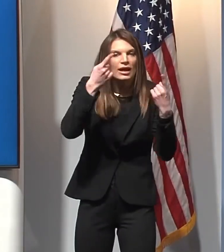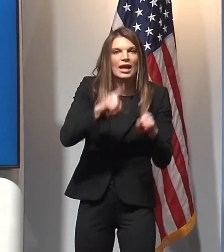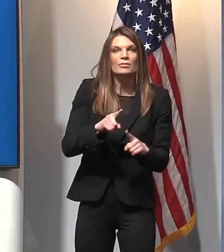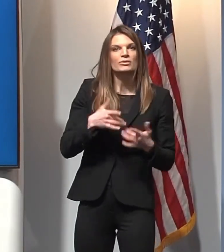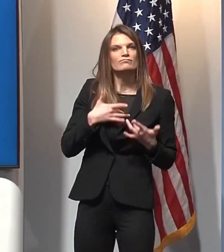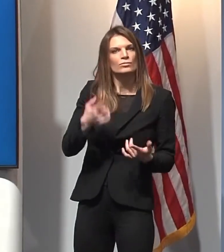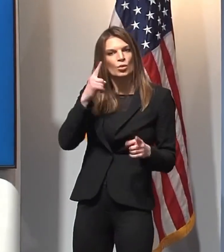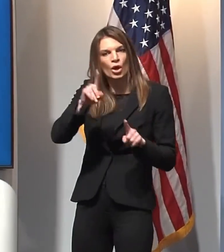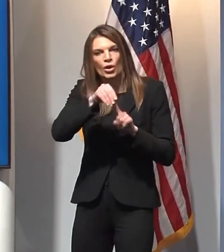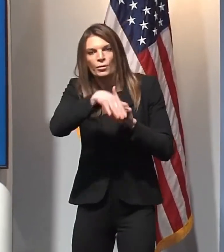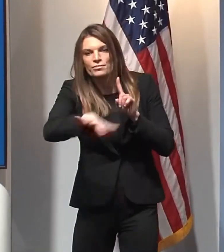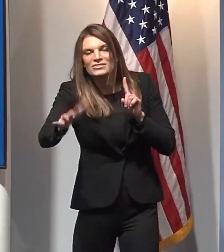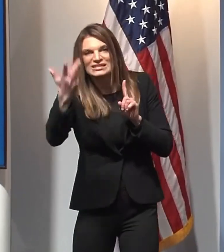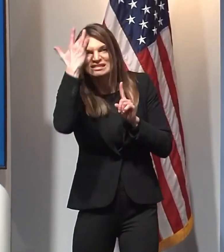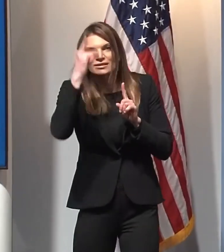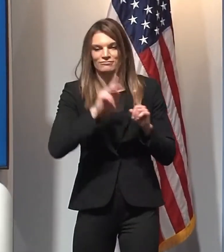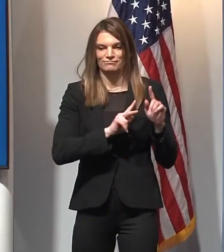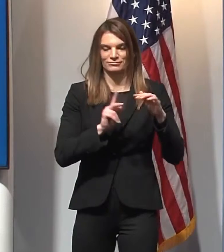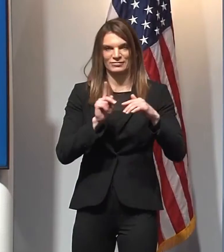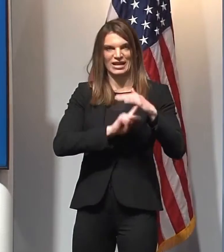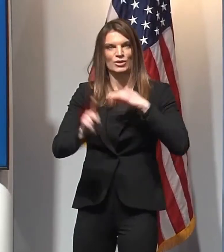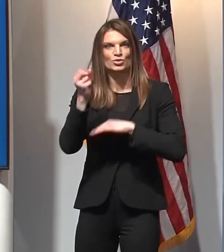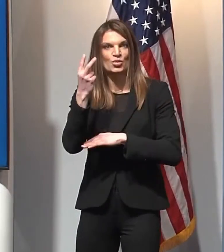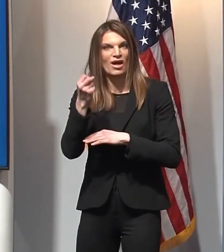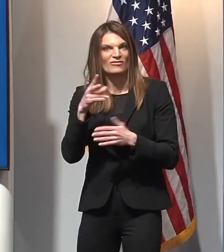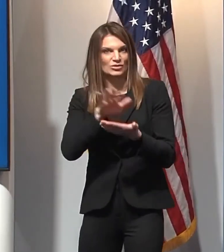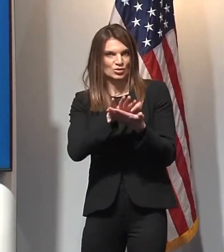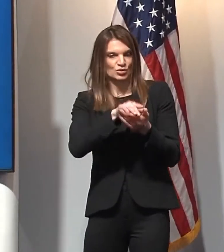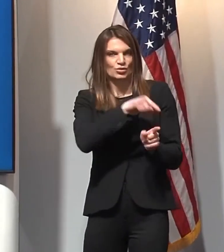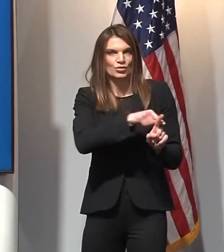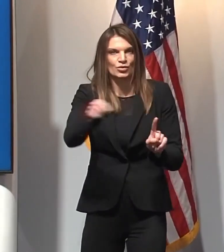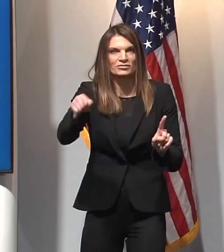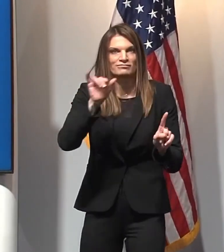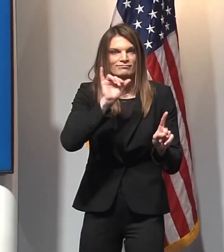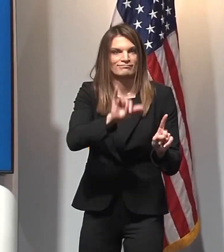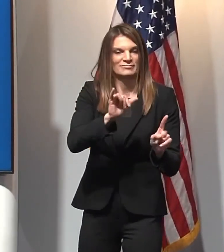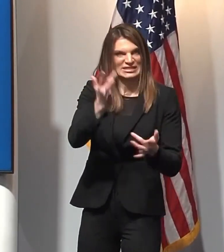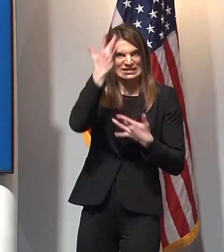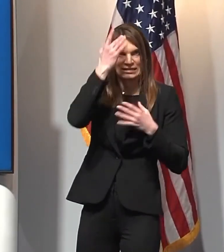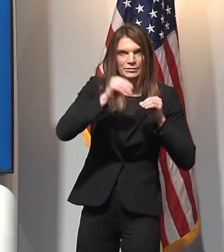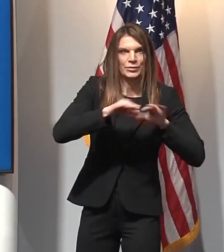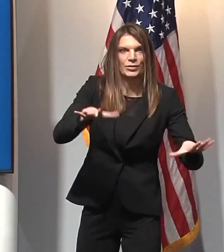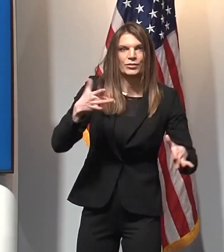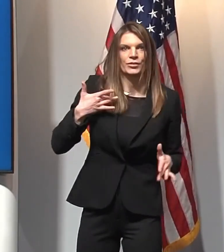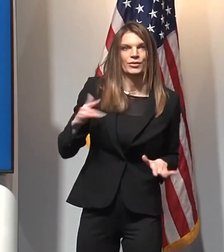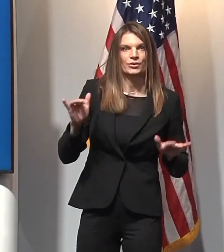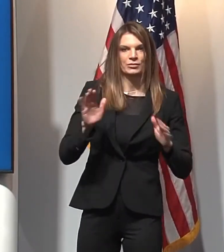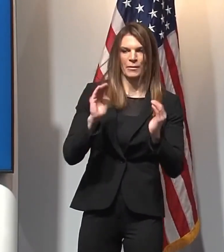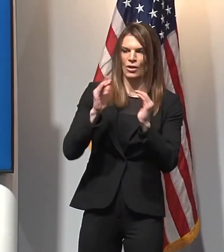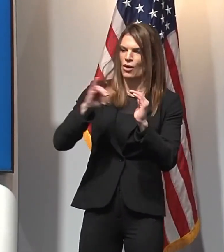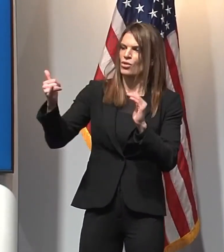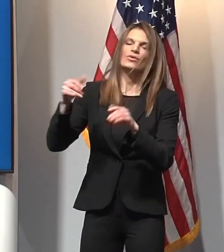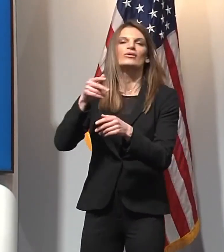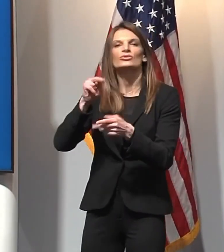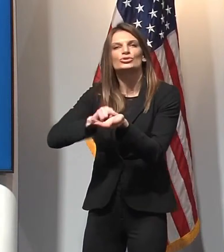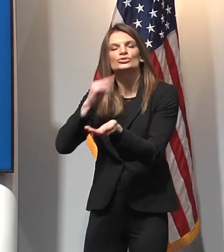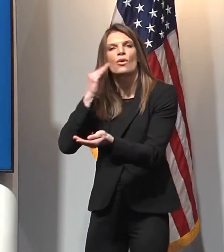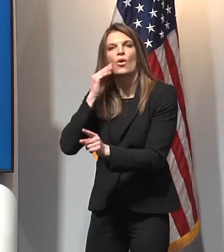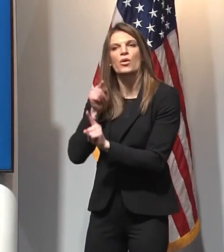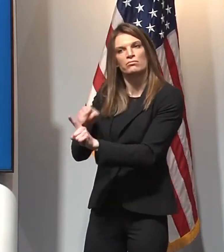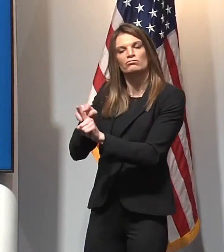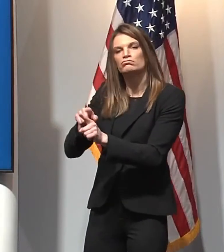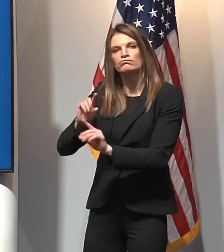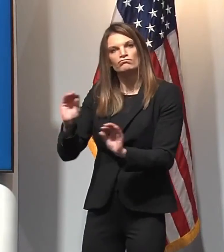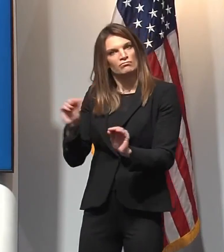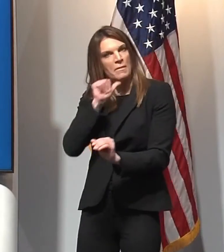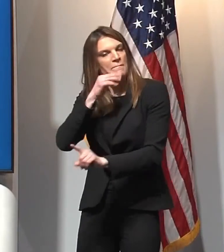through 12 settings exceeded the number in long-term care facilities. Now, this is a testament to how well we have done